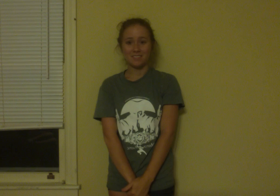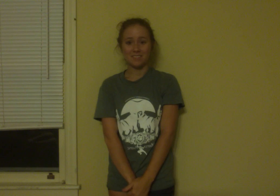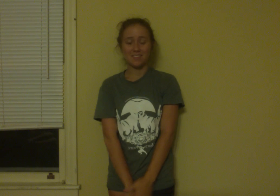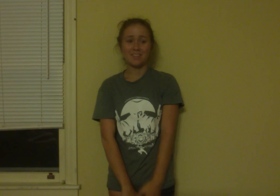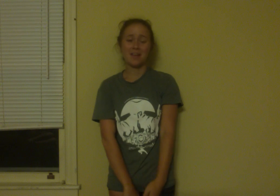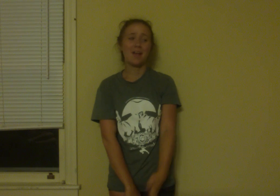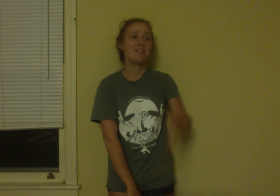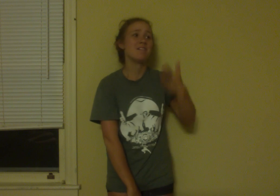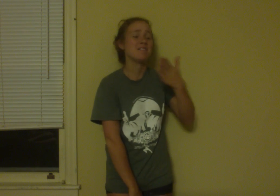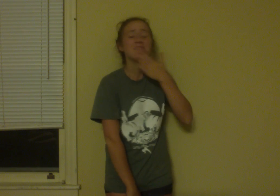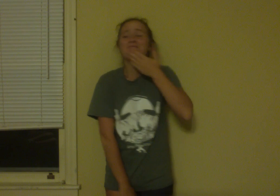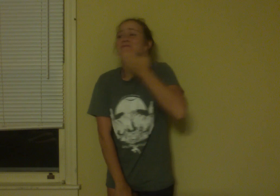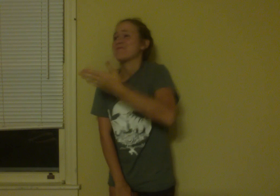beast.